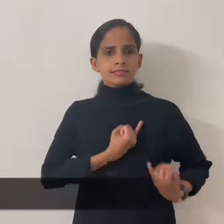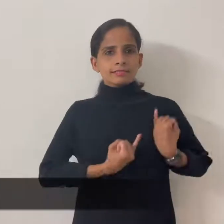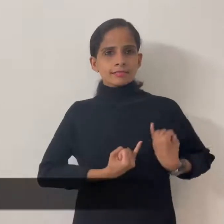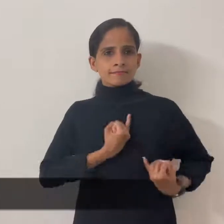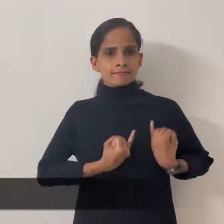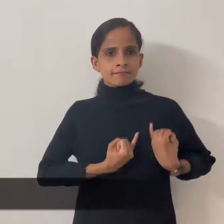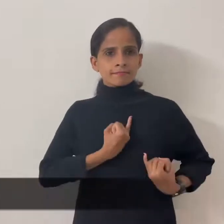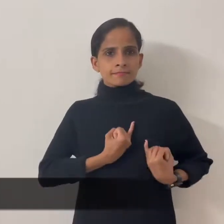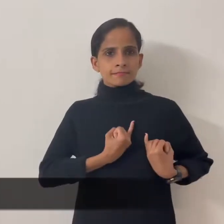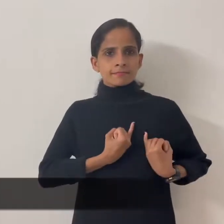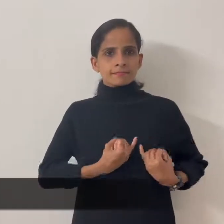Since